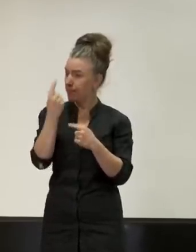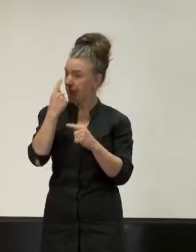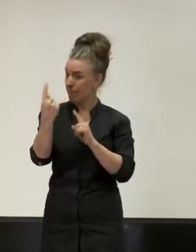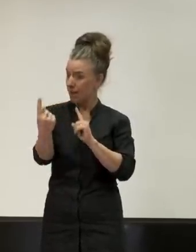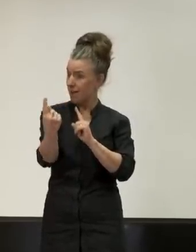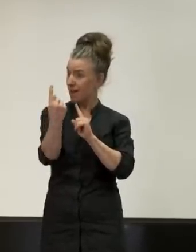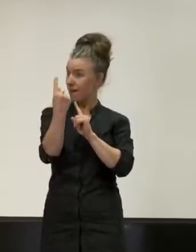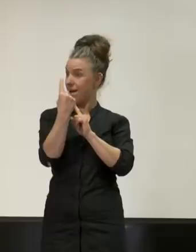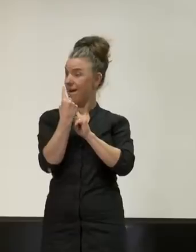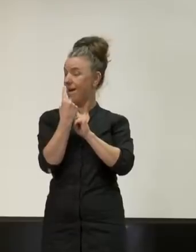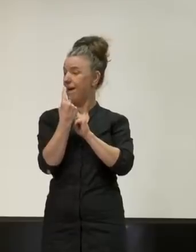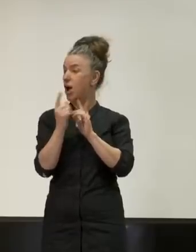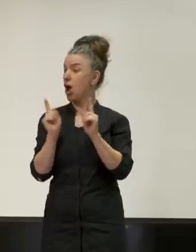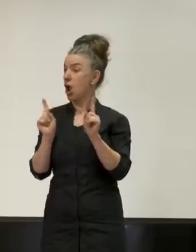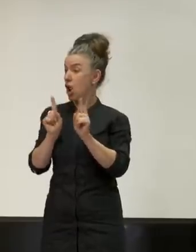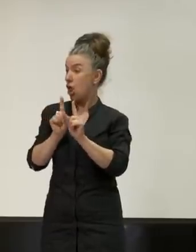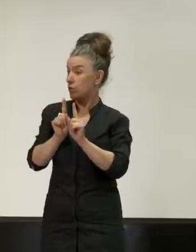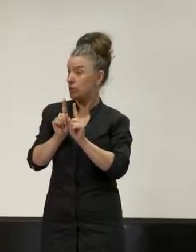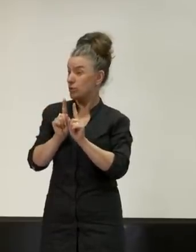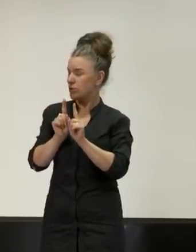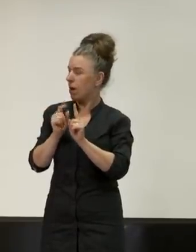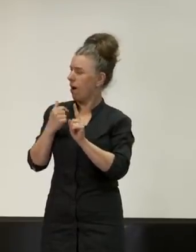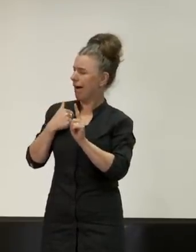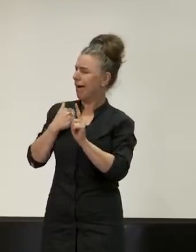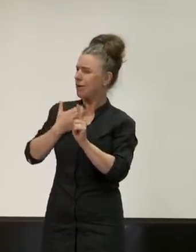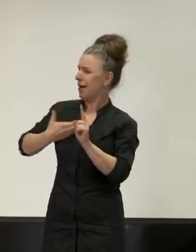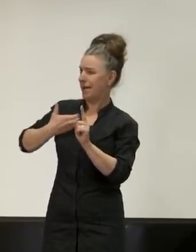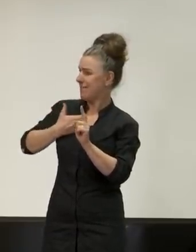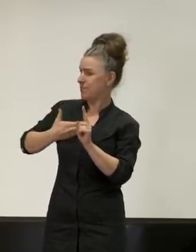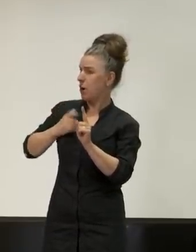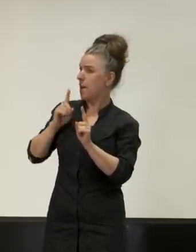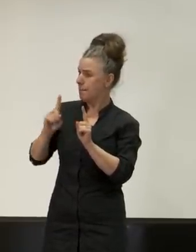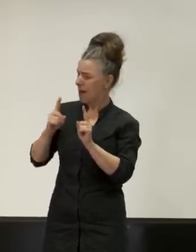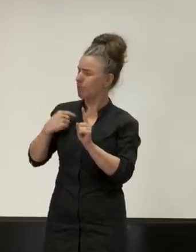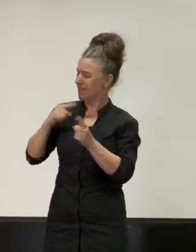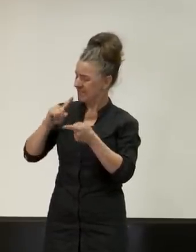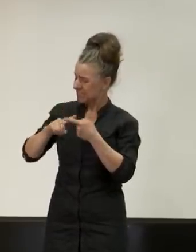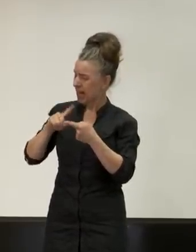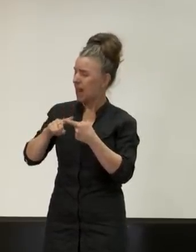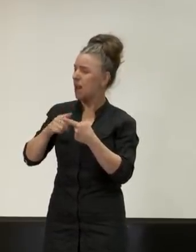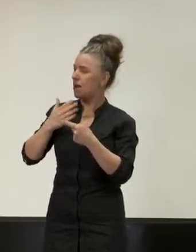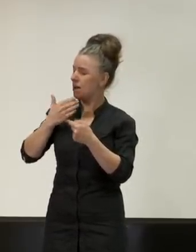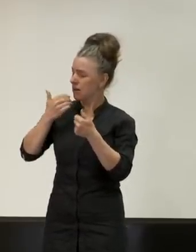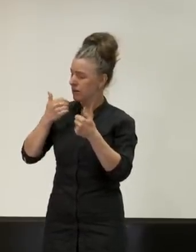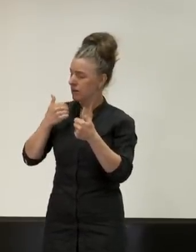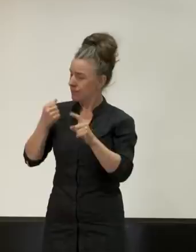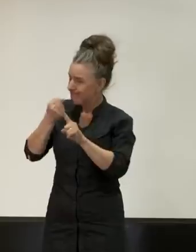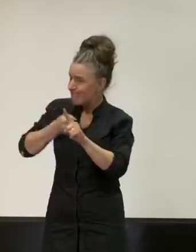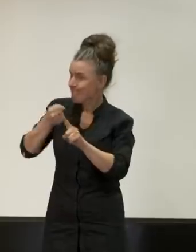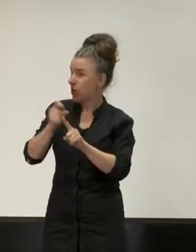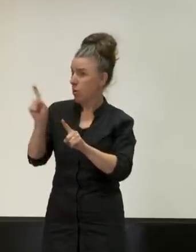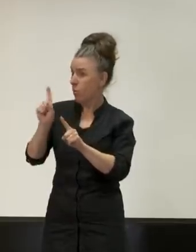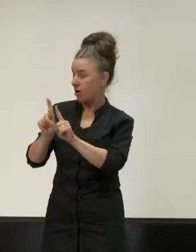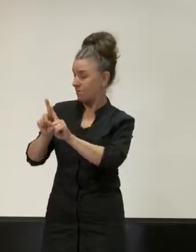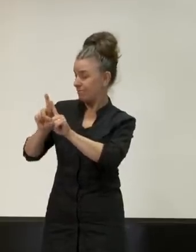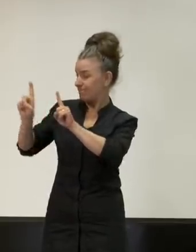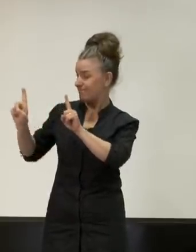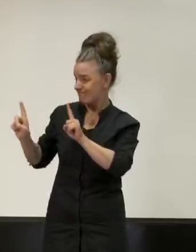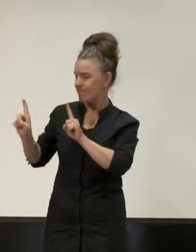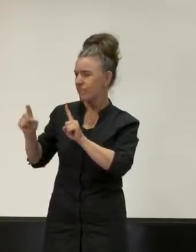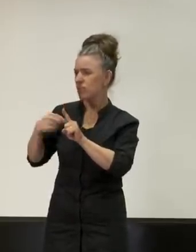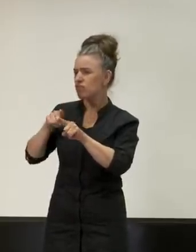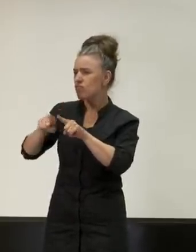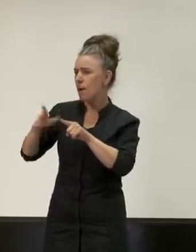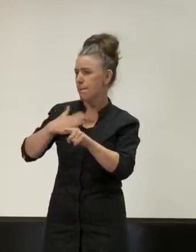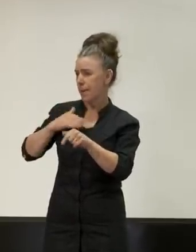moved into photos with me closer than I would have liked. But I will continue to advocate for social distancing, and I will continue to do my best